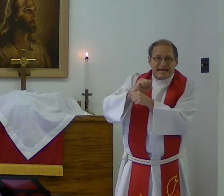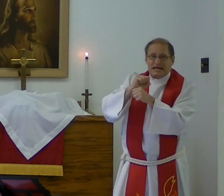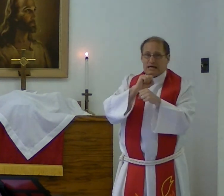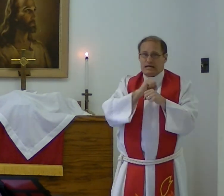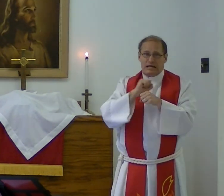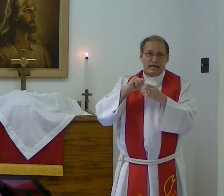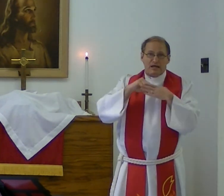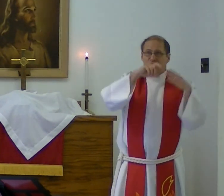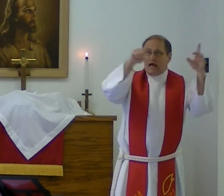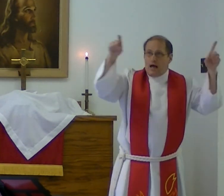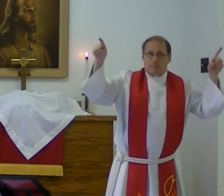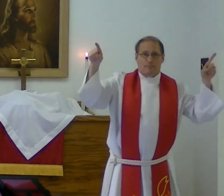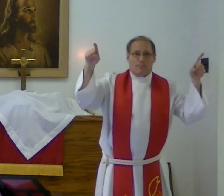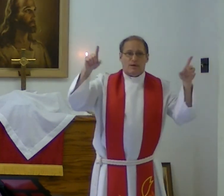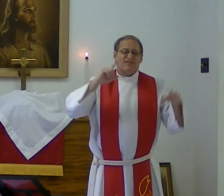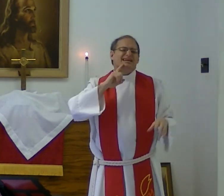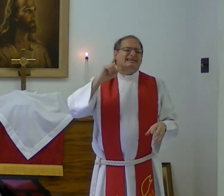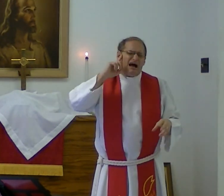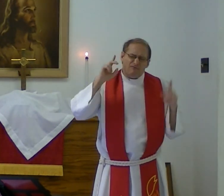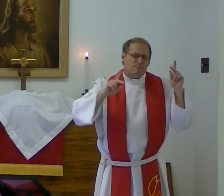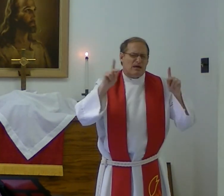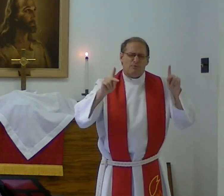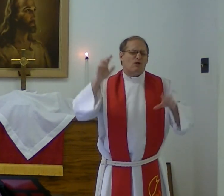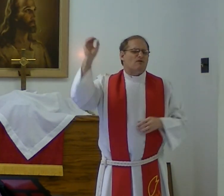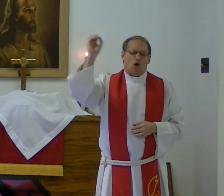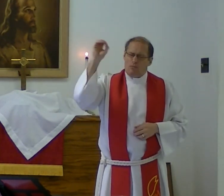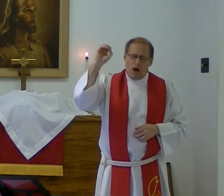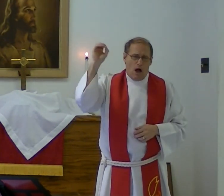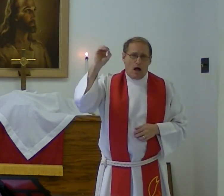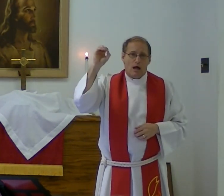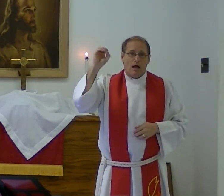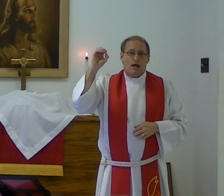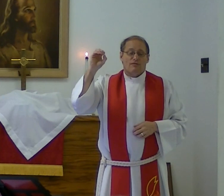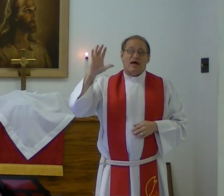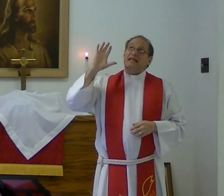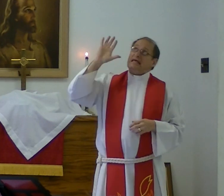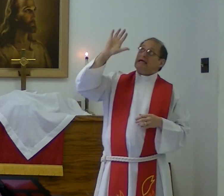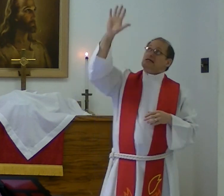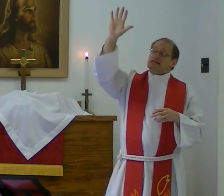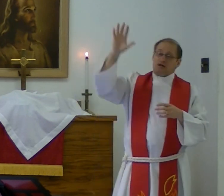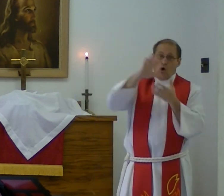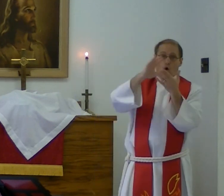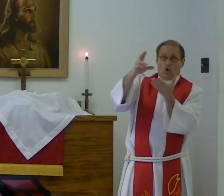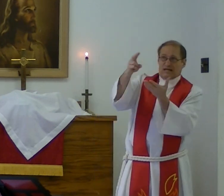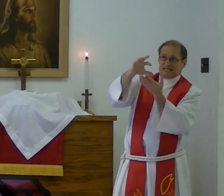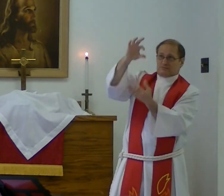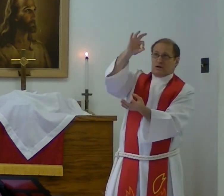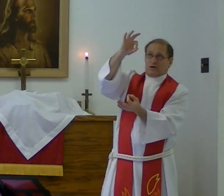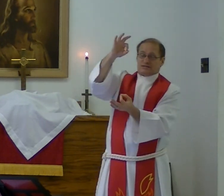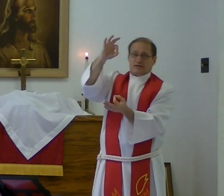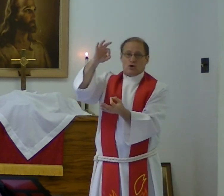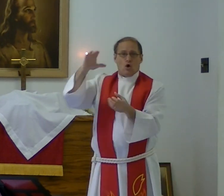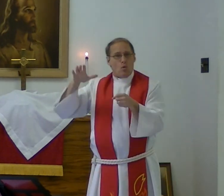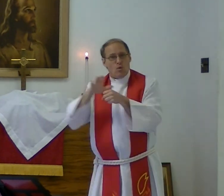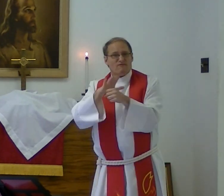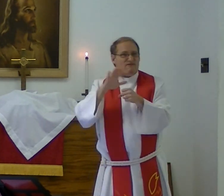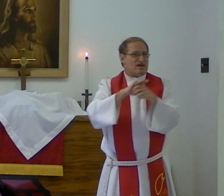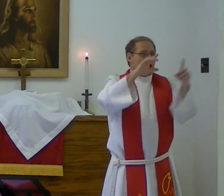in them, the deaf people of all that his Holy Spirit would fill